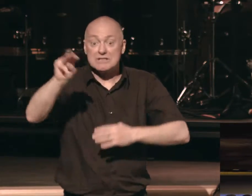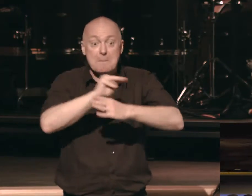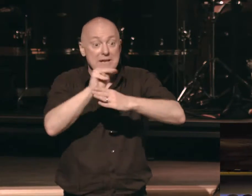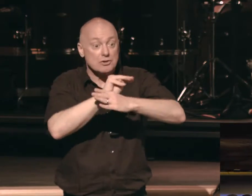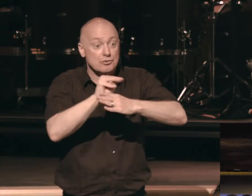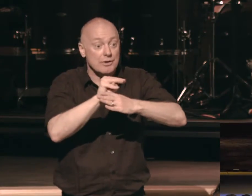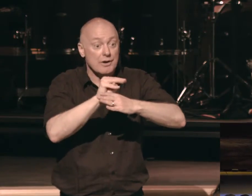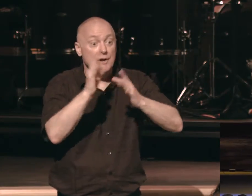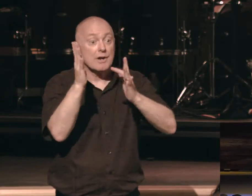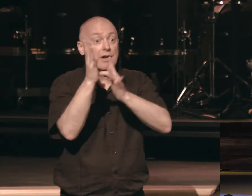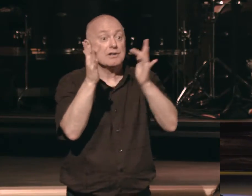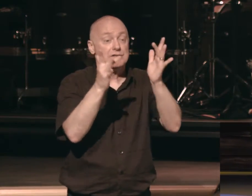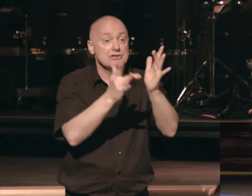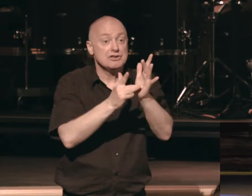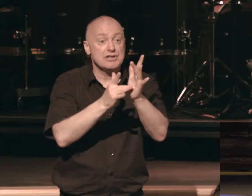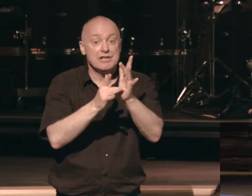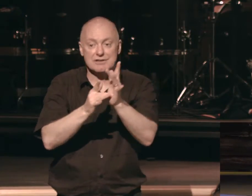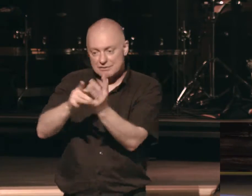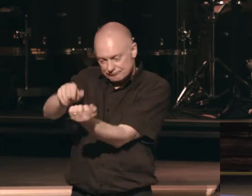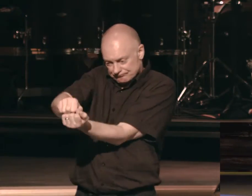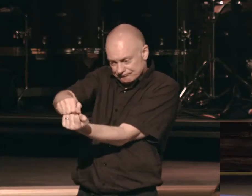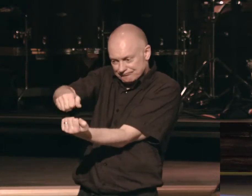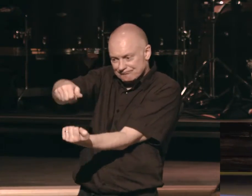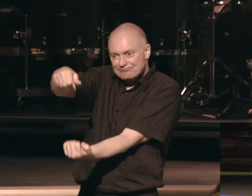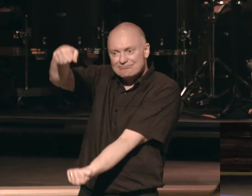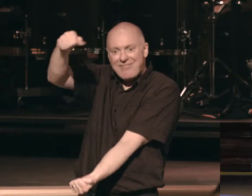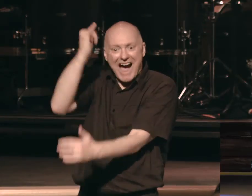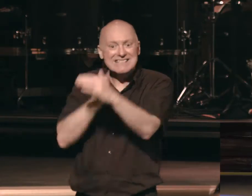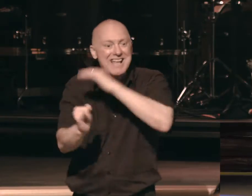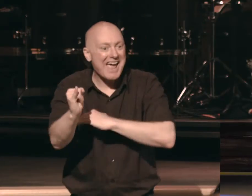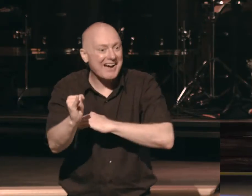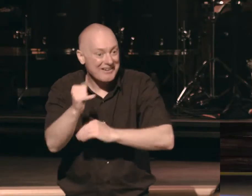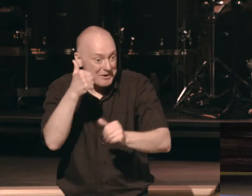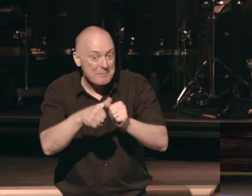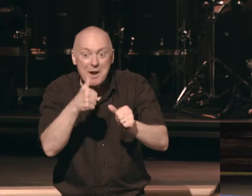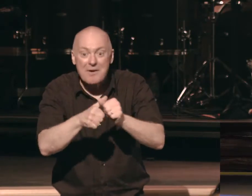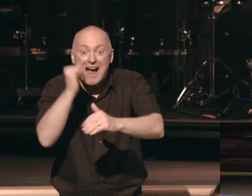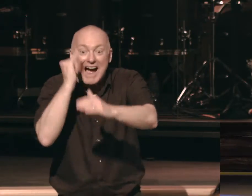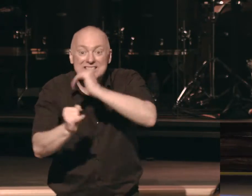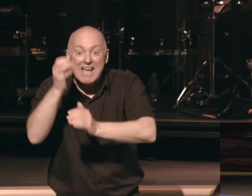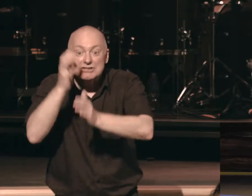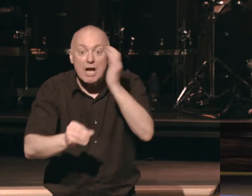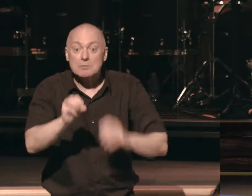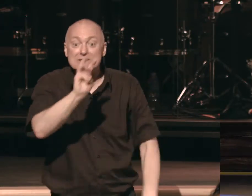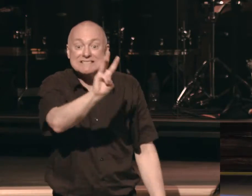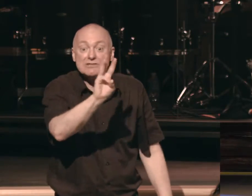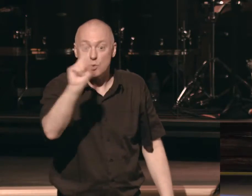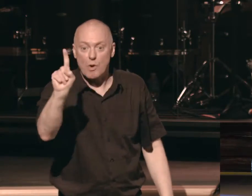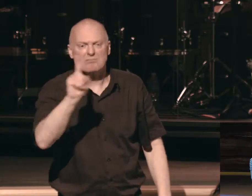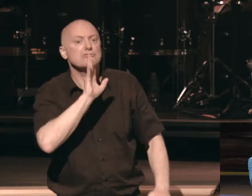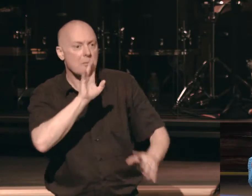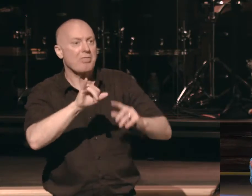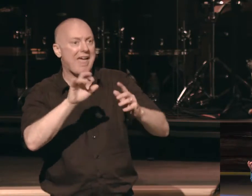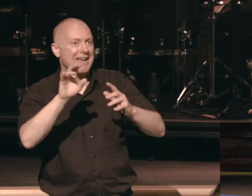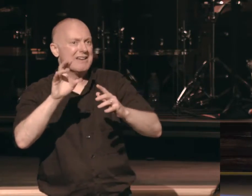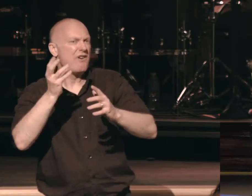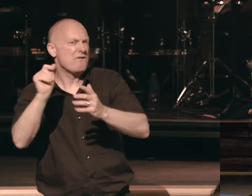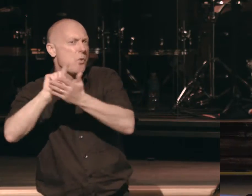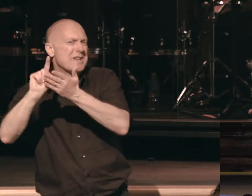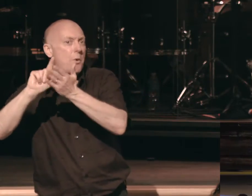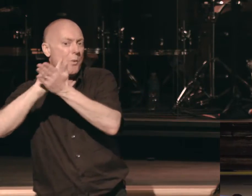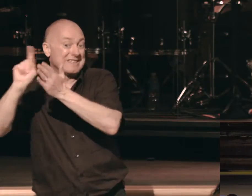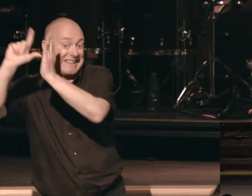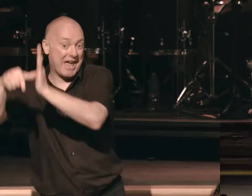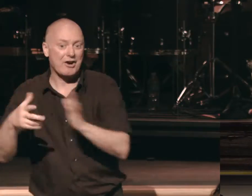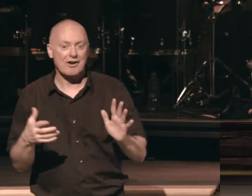preaching ministry, He unrolled the scroll of Isaiah, of all books. And He was in Isaiah 61. We'll get to that in a few weeks, Lord